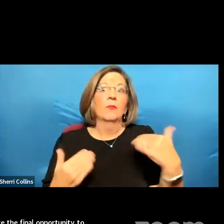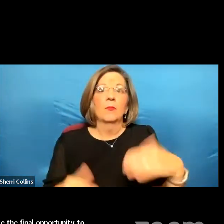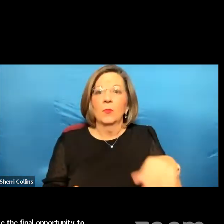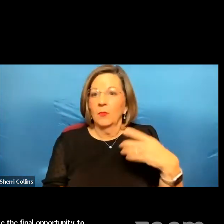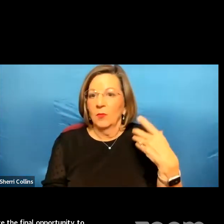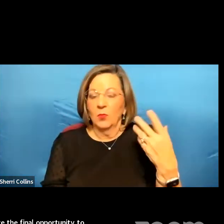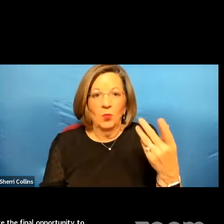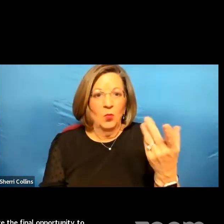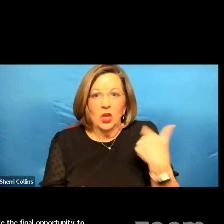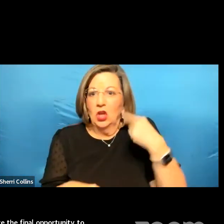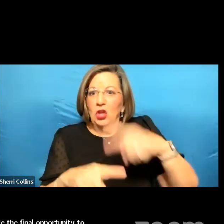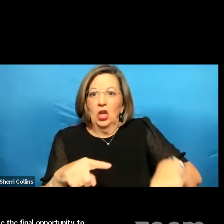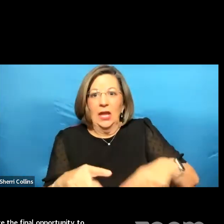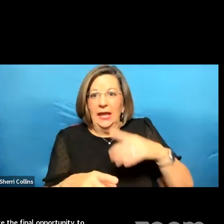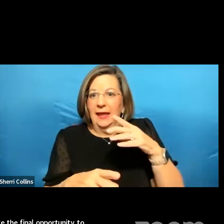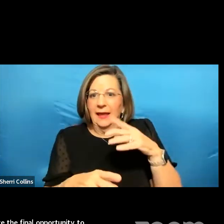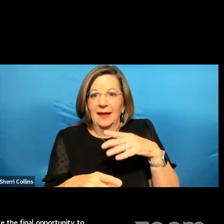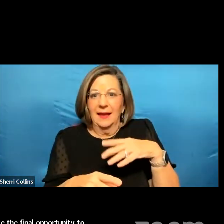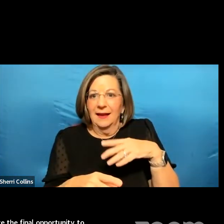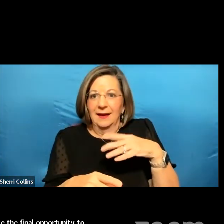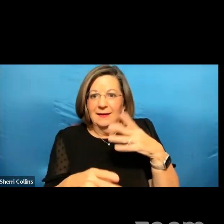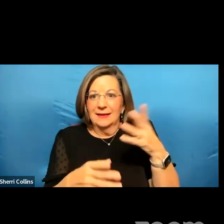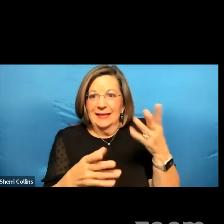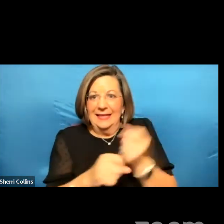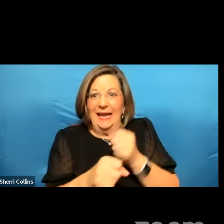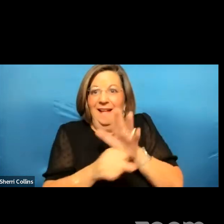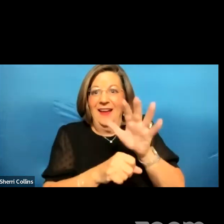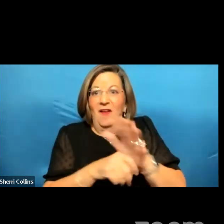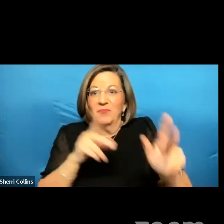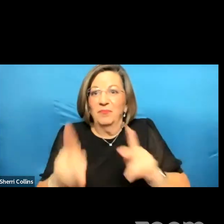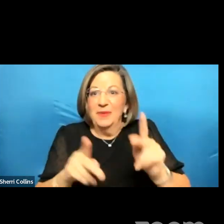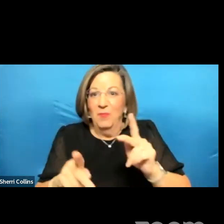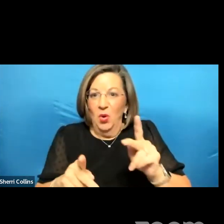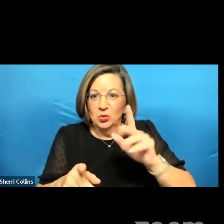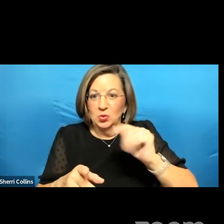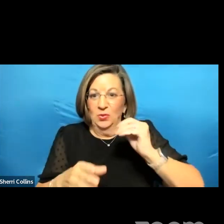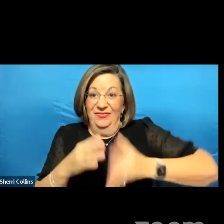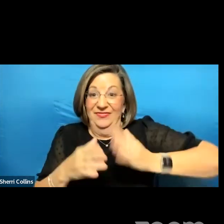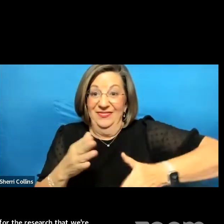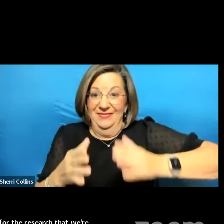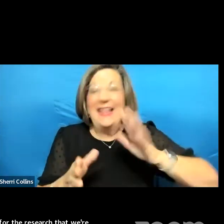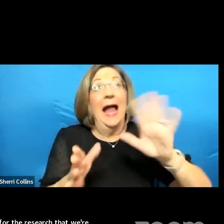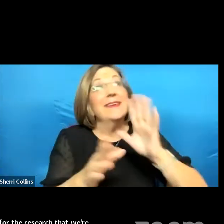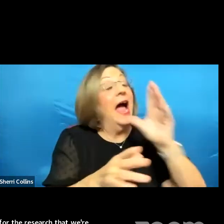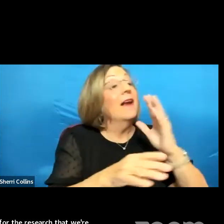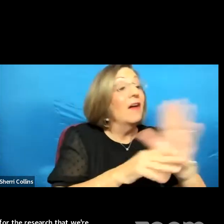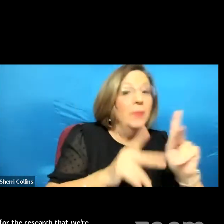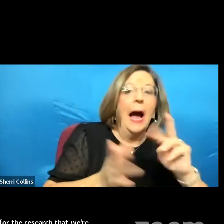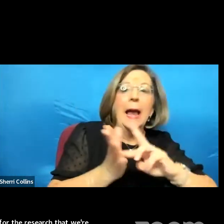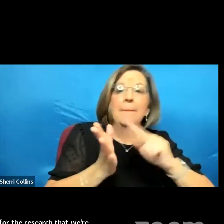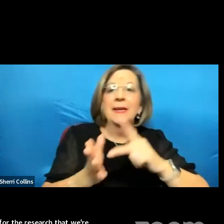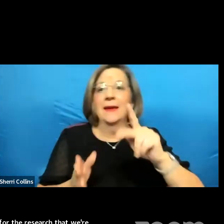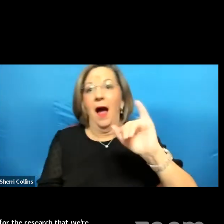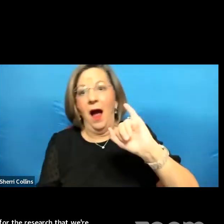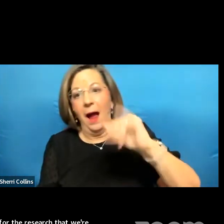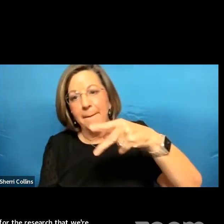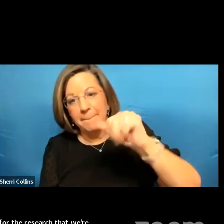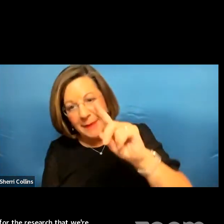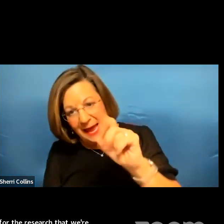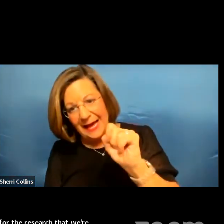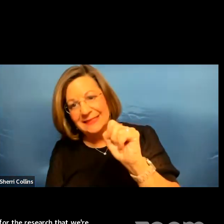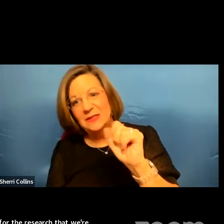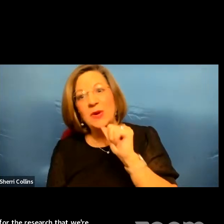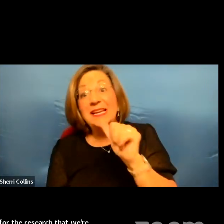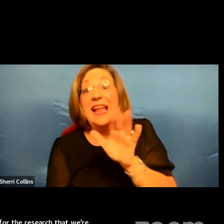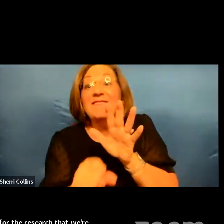University. And wow, we just we couldn't get enough. There